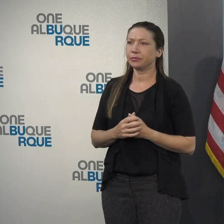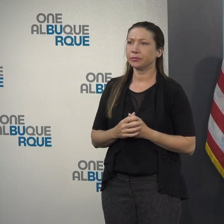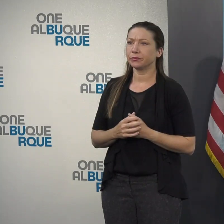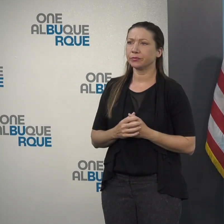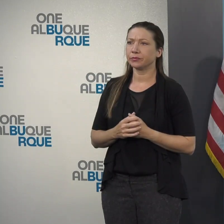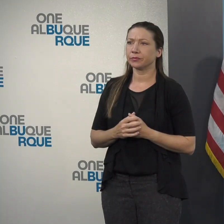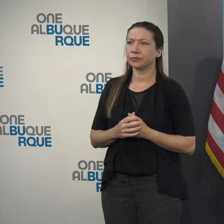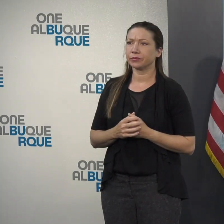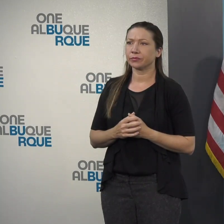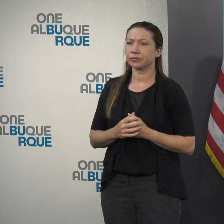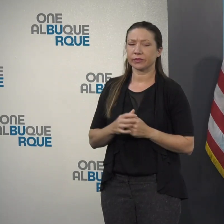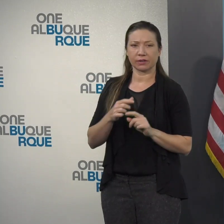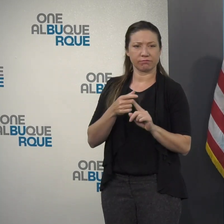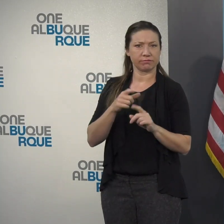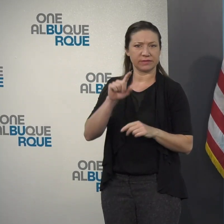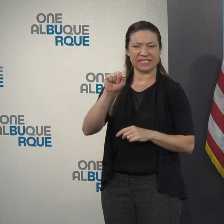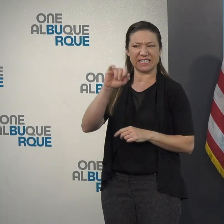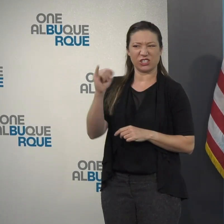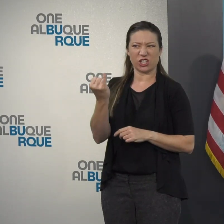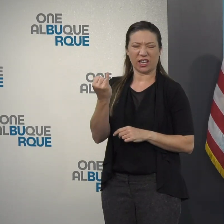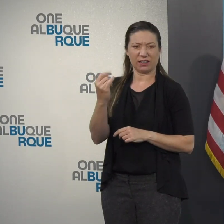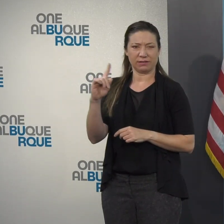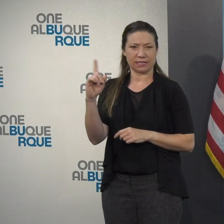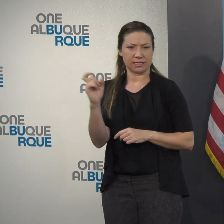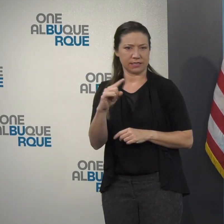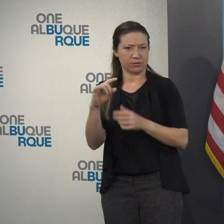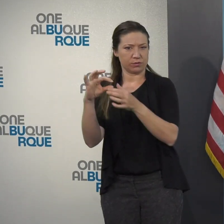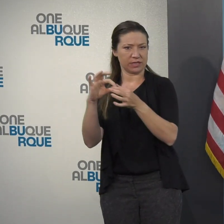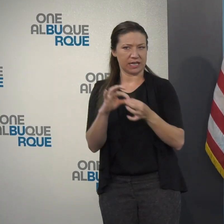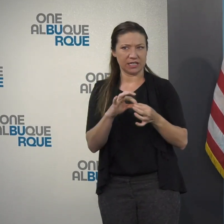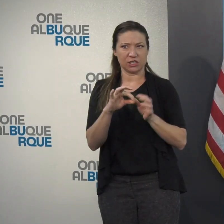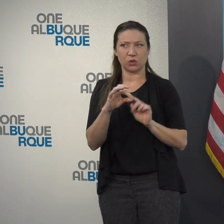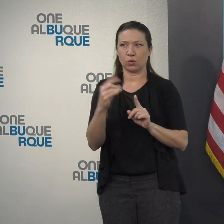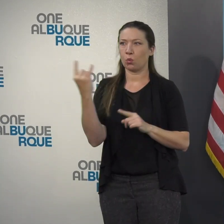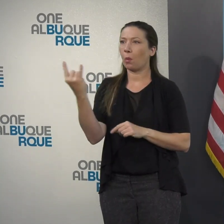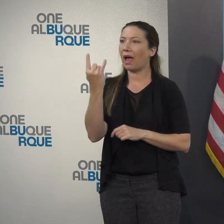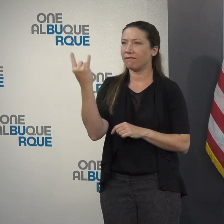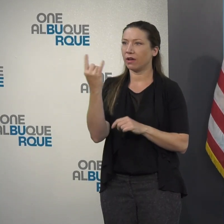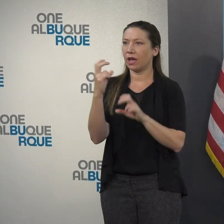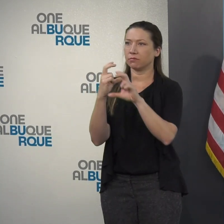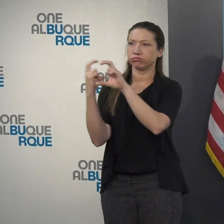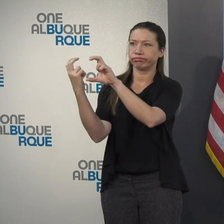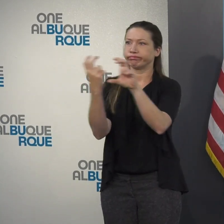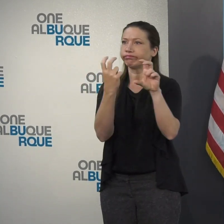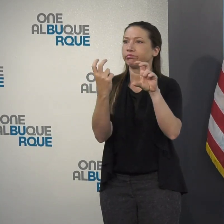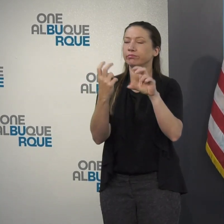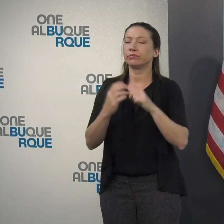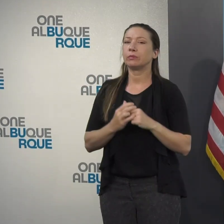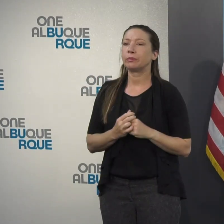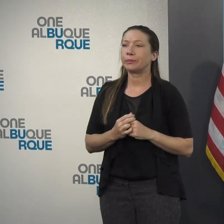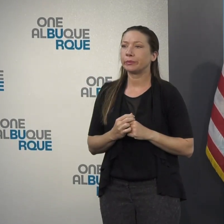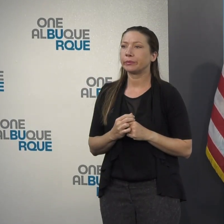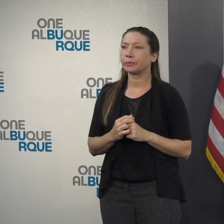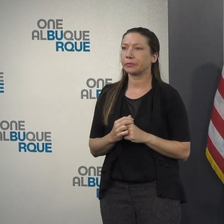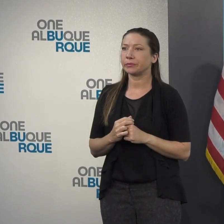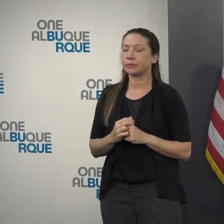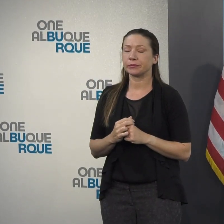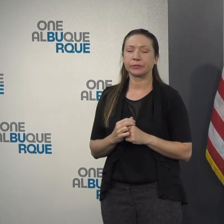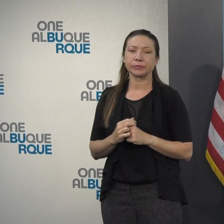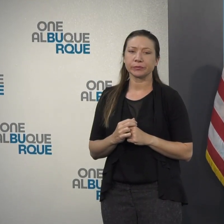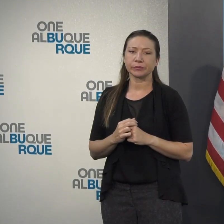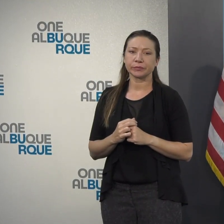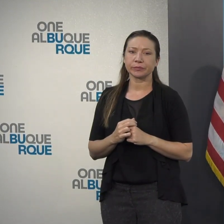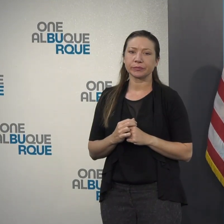So these are from TJ on the hotspots that the city is pushing out.